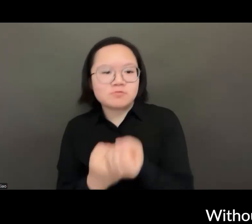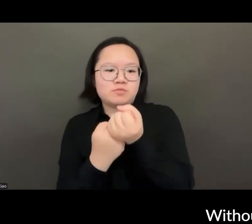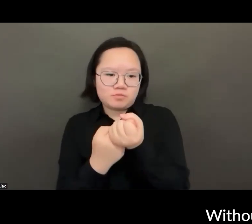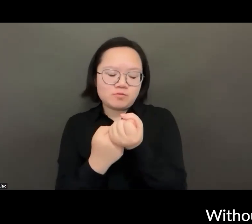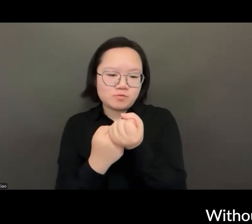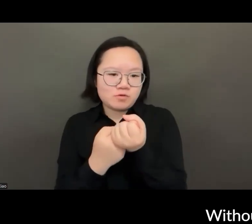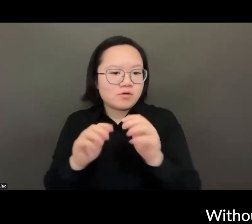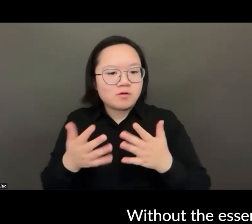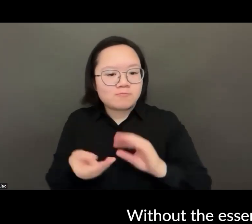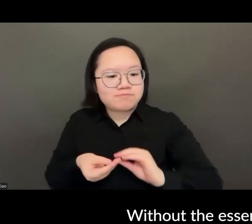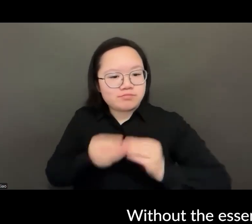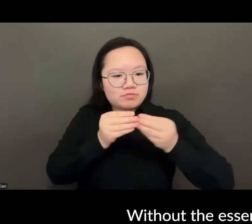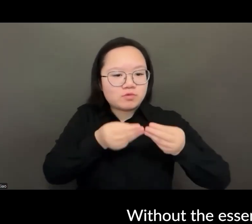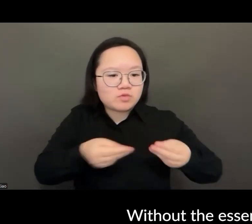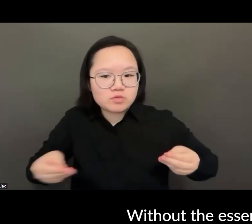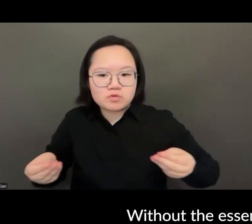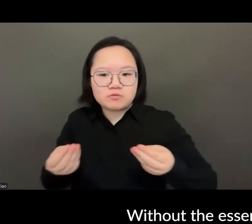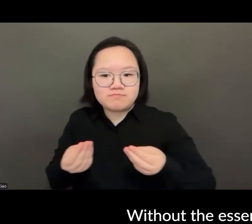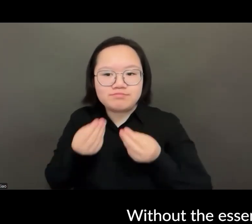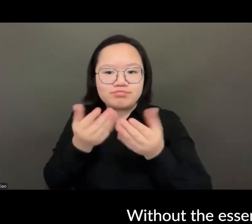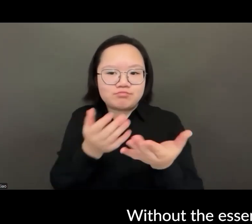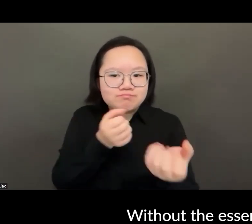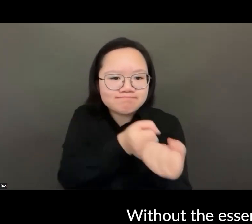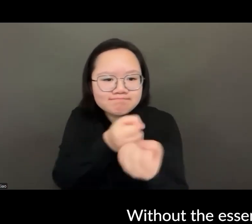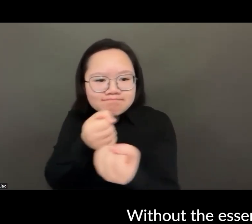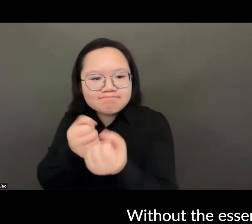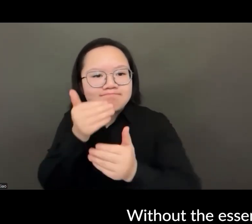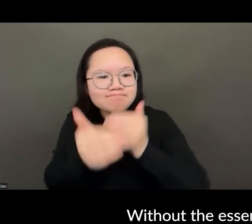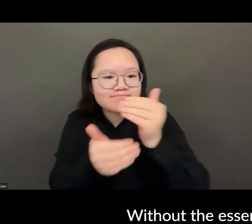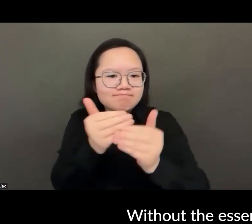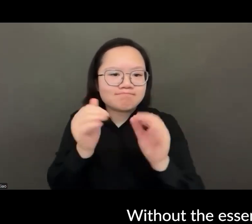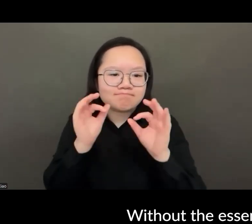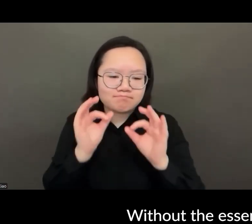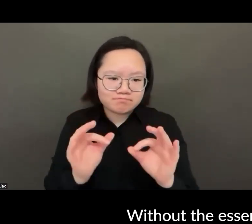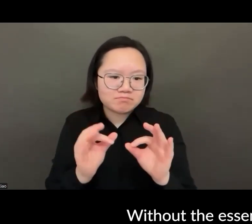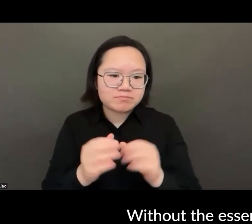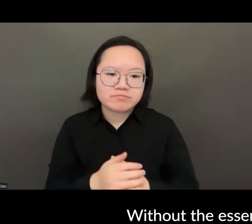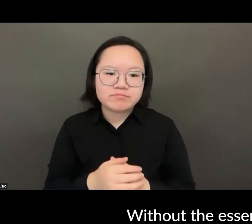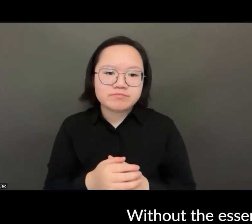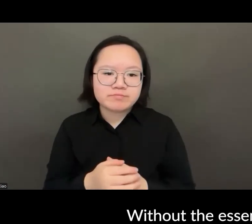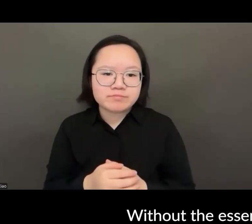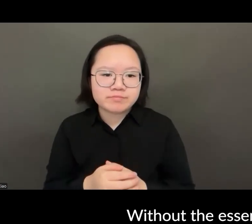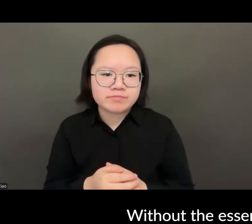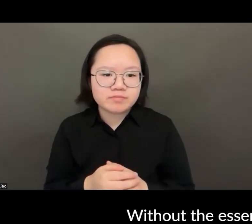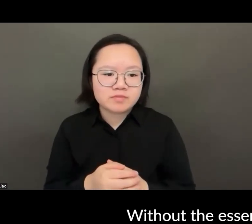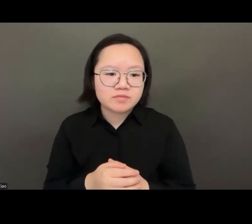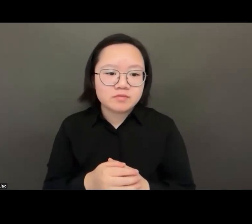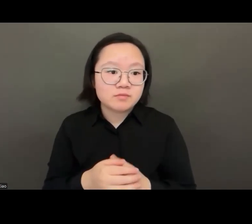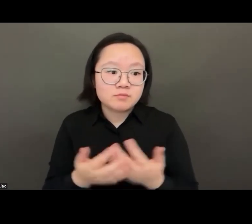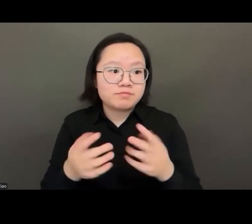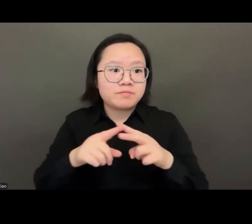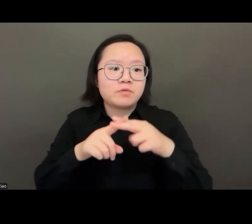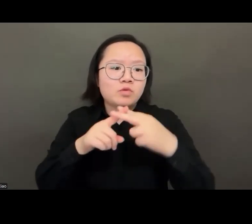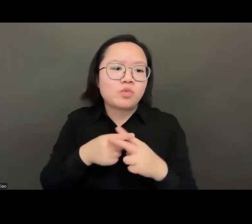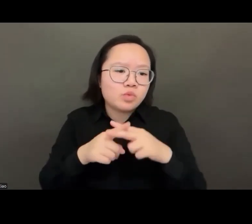can they do that? Without the essential tools and adequate tools, teaching and